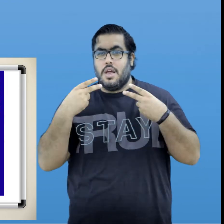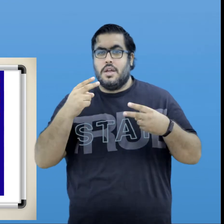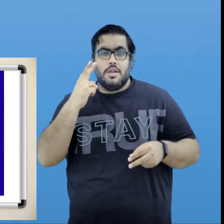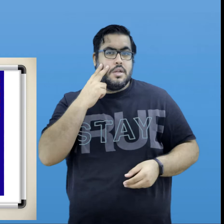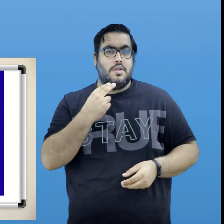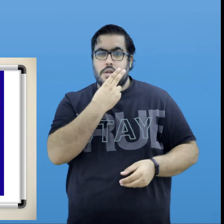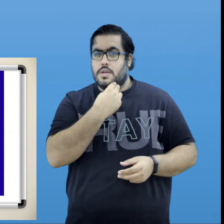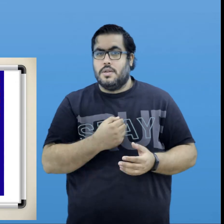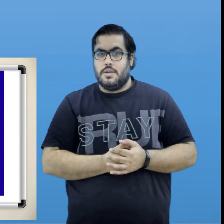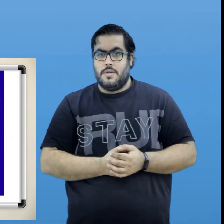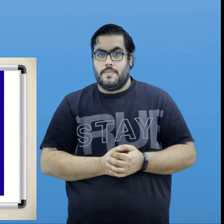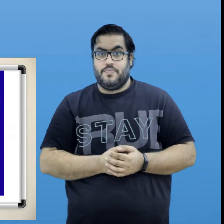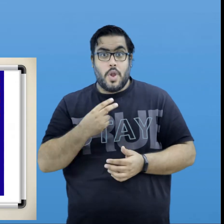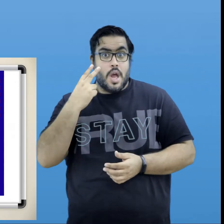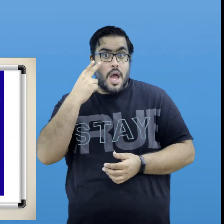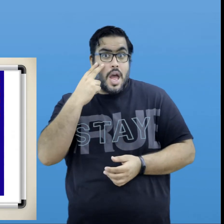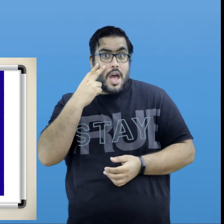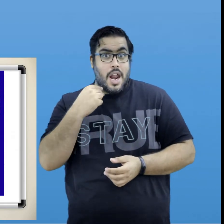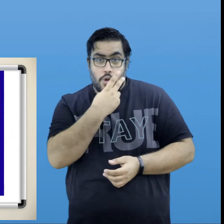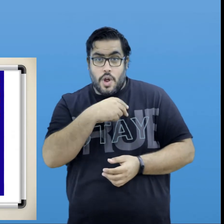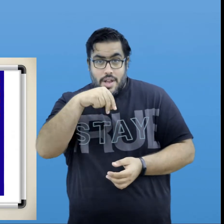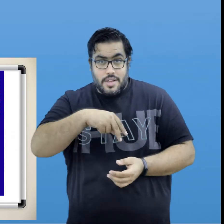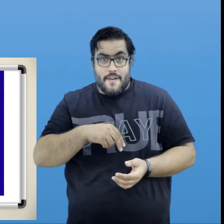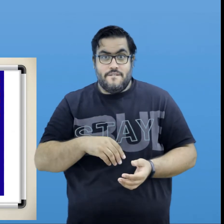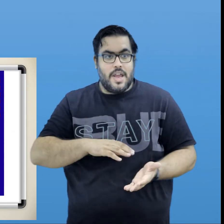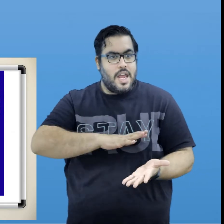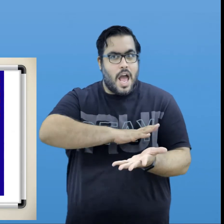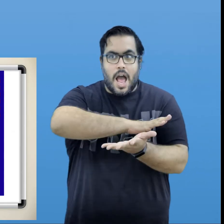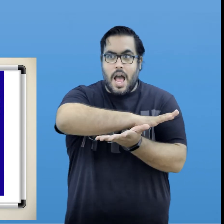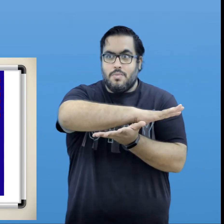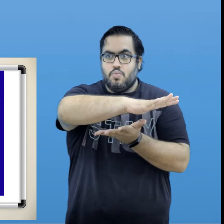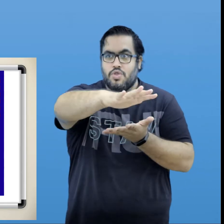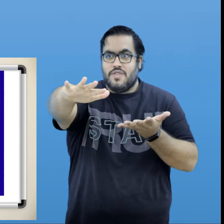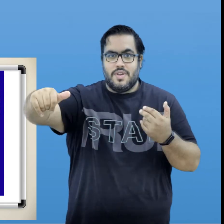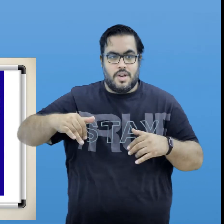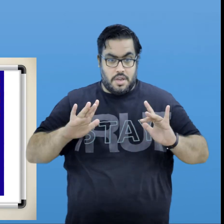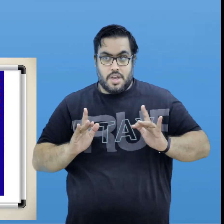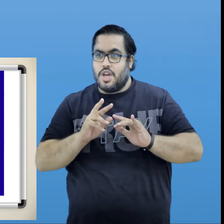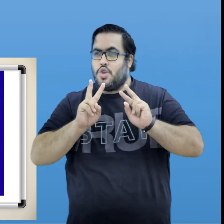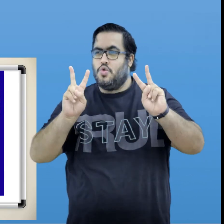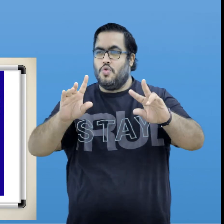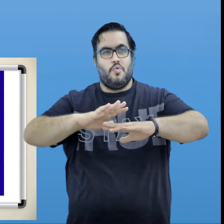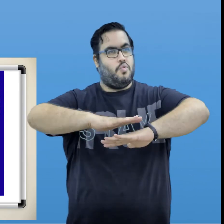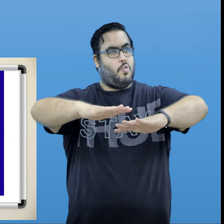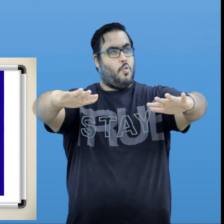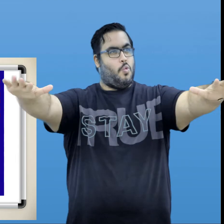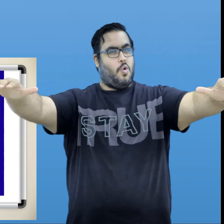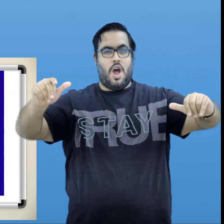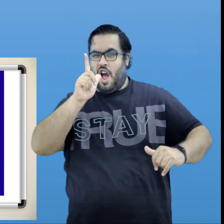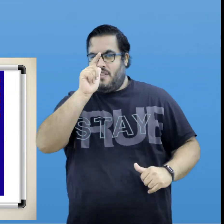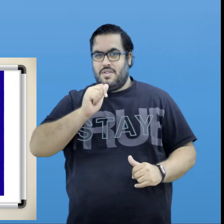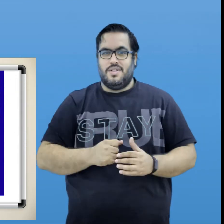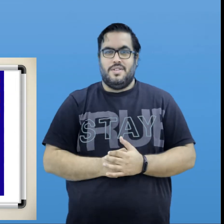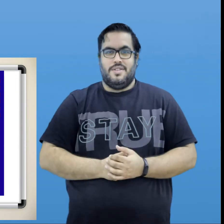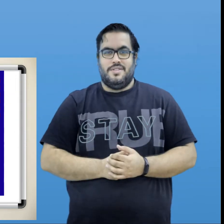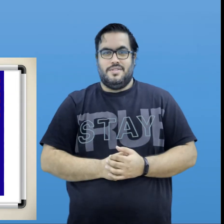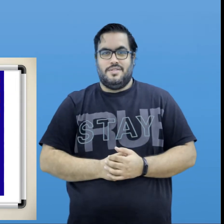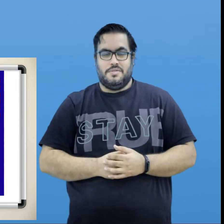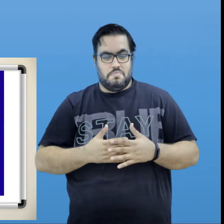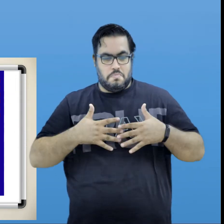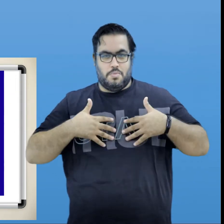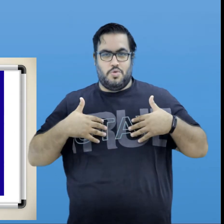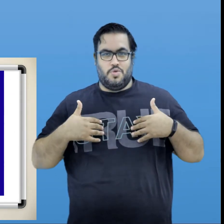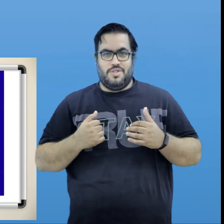Restaurants have atmospheric views. This is one of the reasons. We have a new vocabulary item,